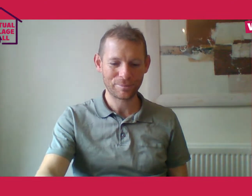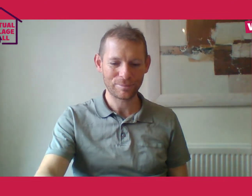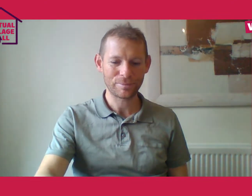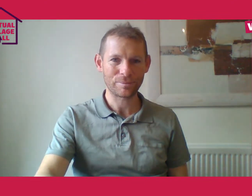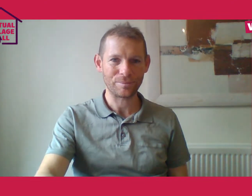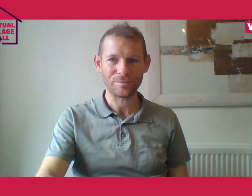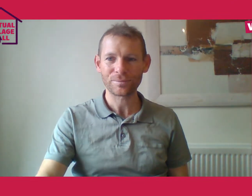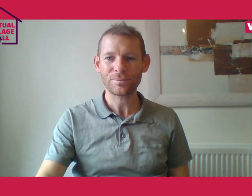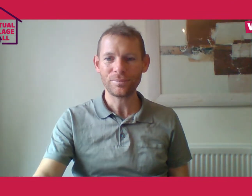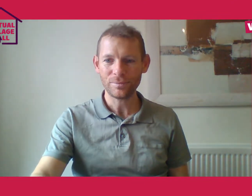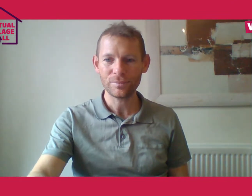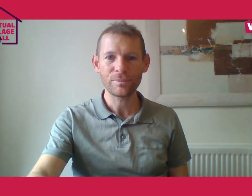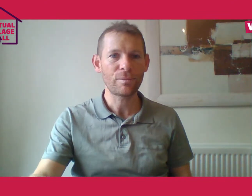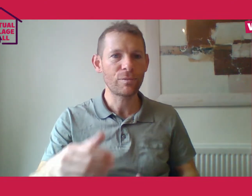Good.